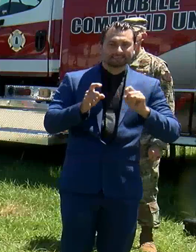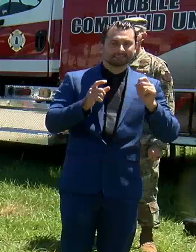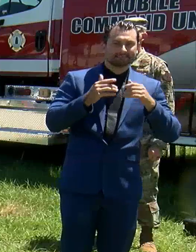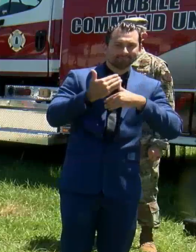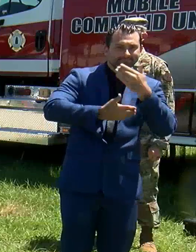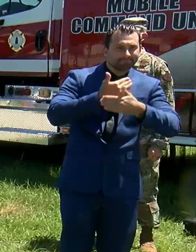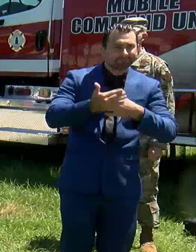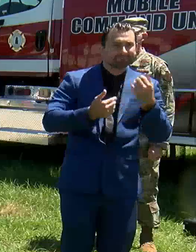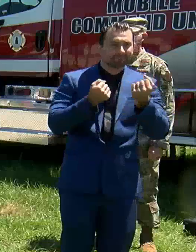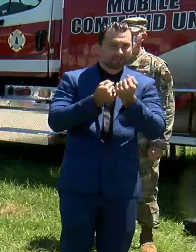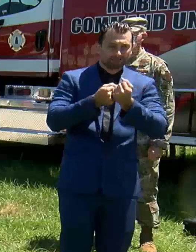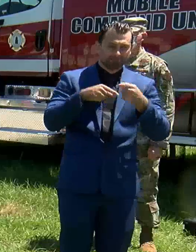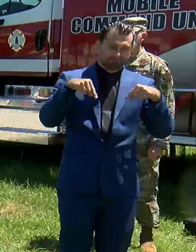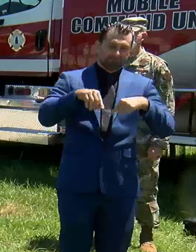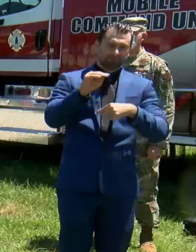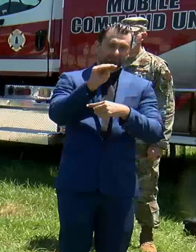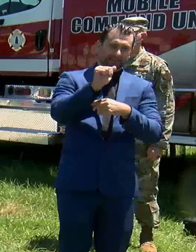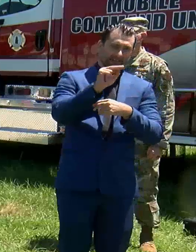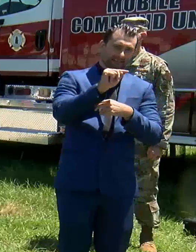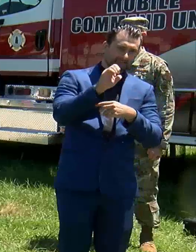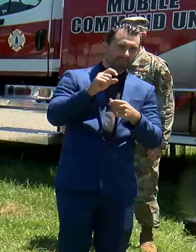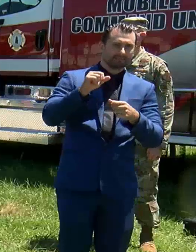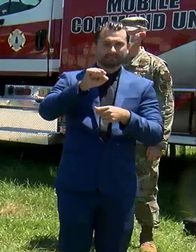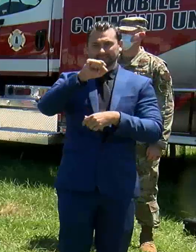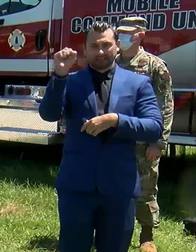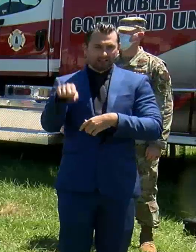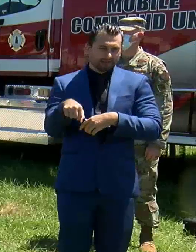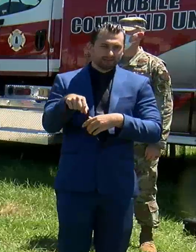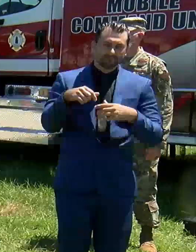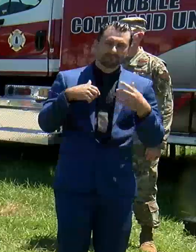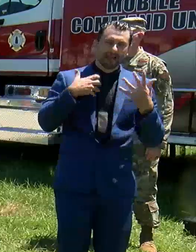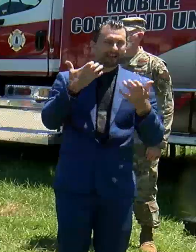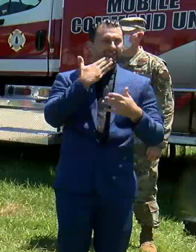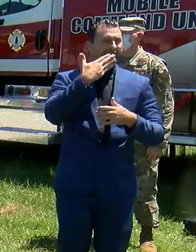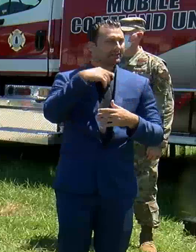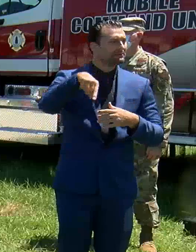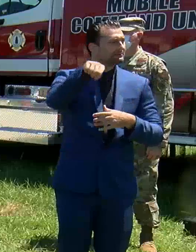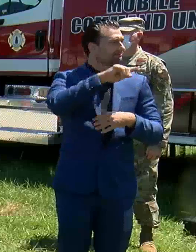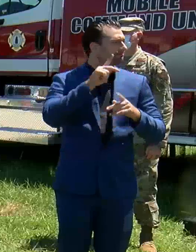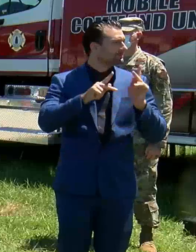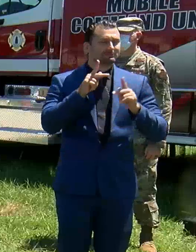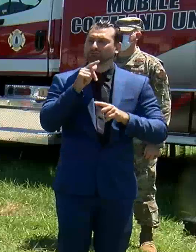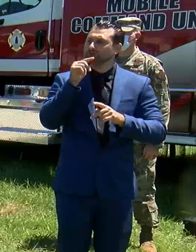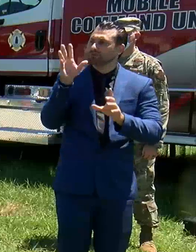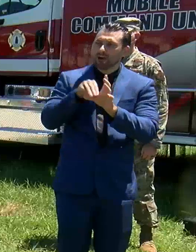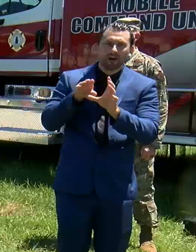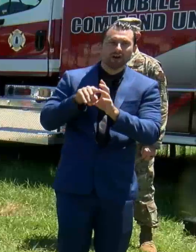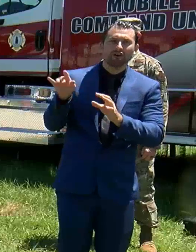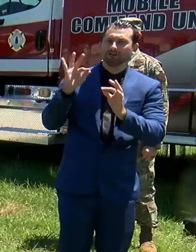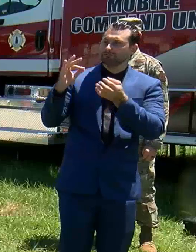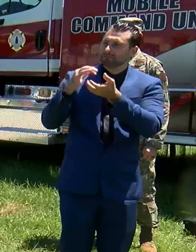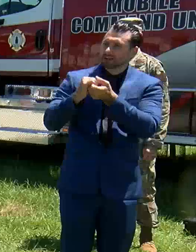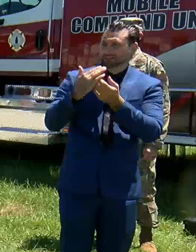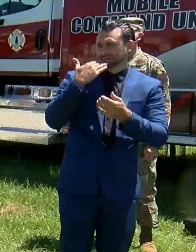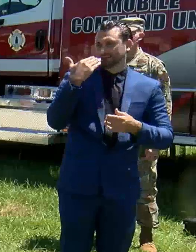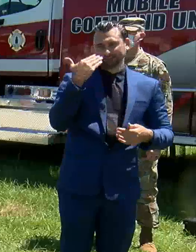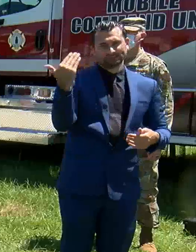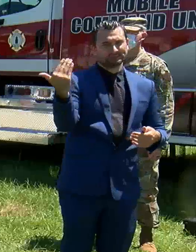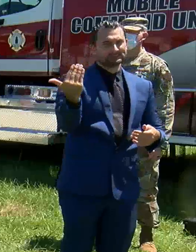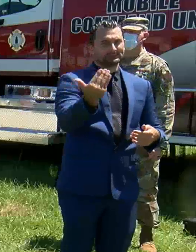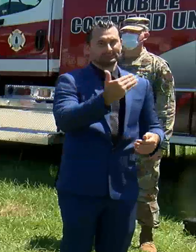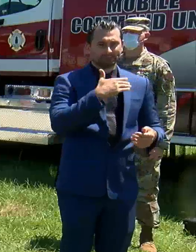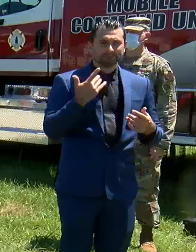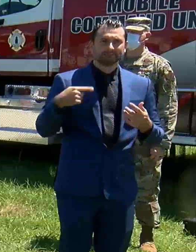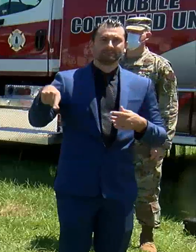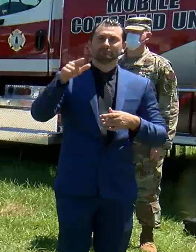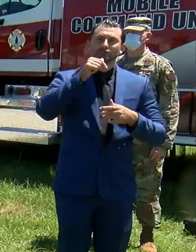And I want to thank the elected officials behind me, obviously, for letting us know where the need is, helping us make sure that their community